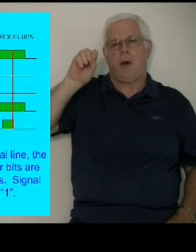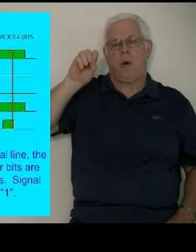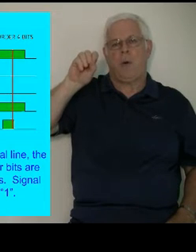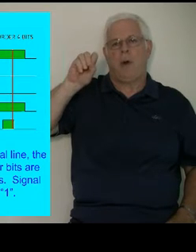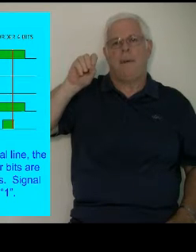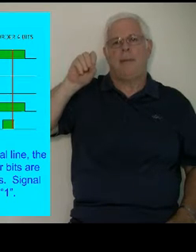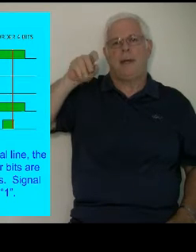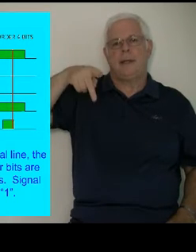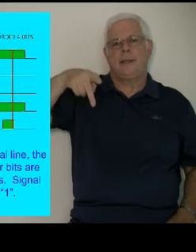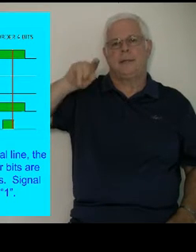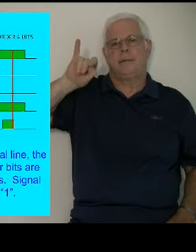GPIO pins.